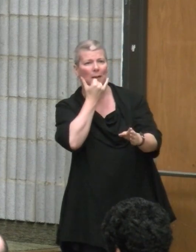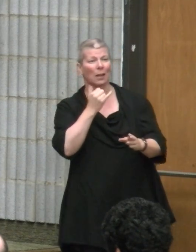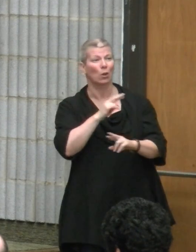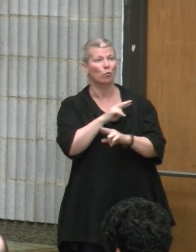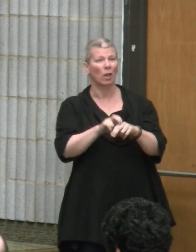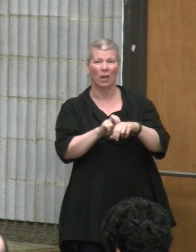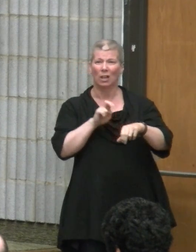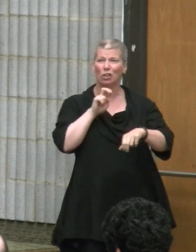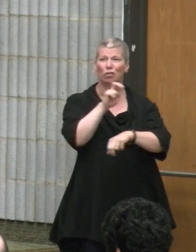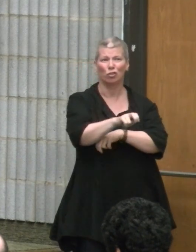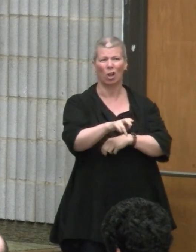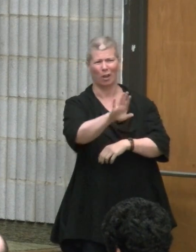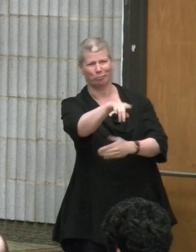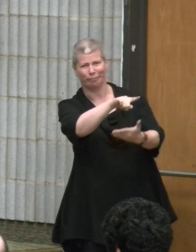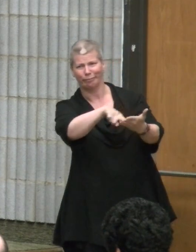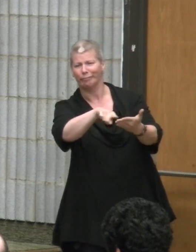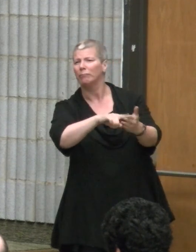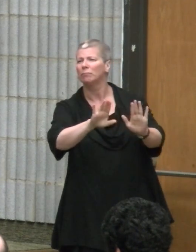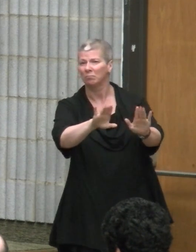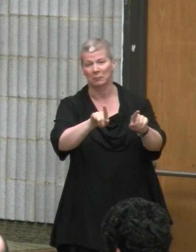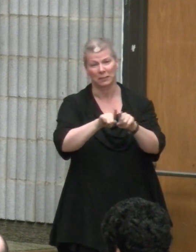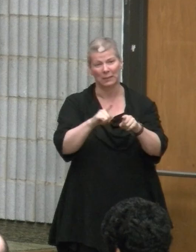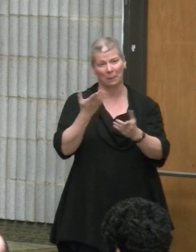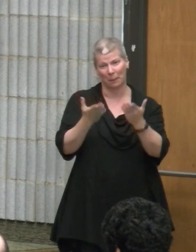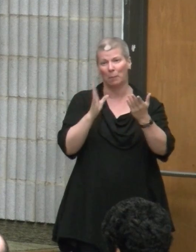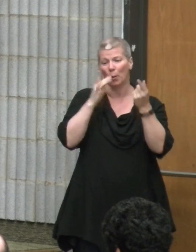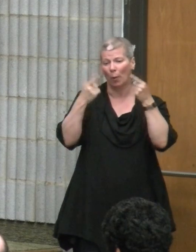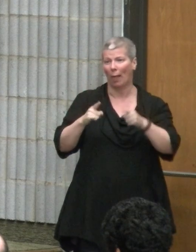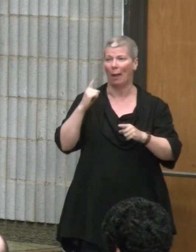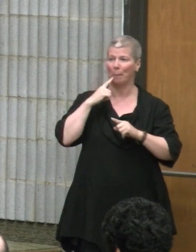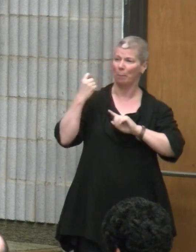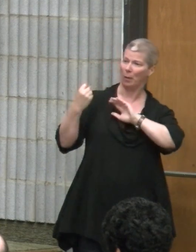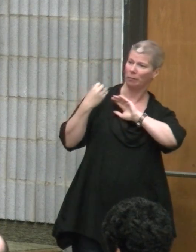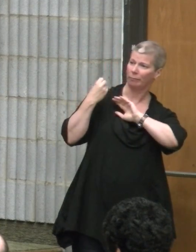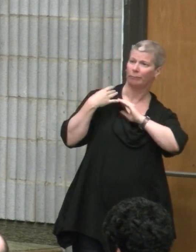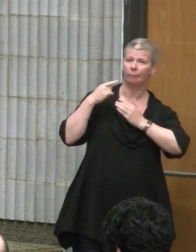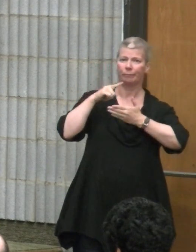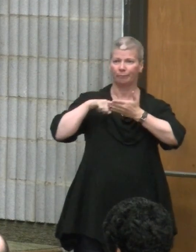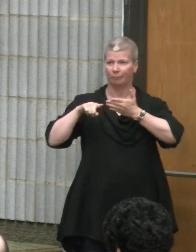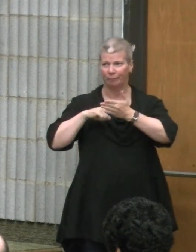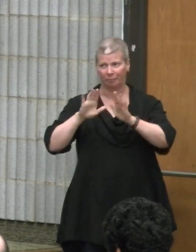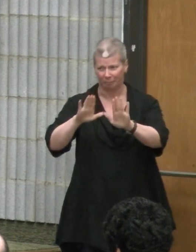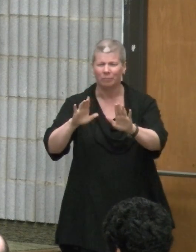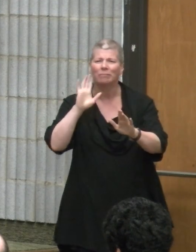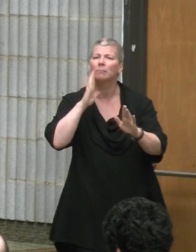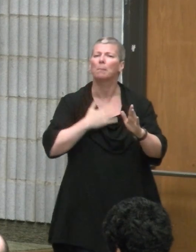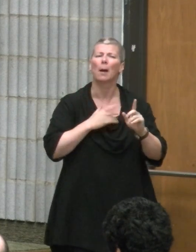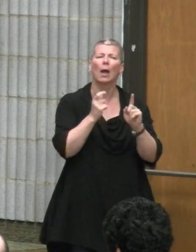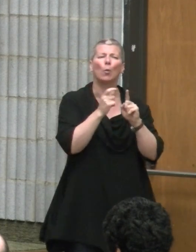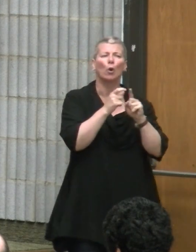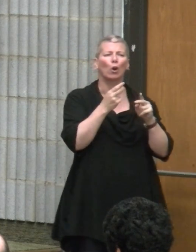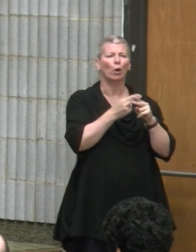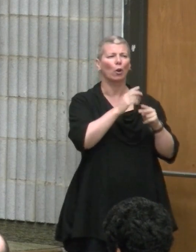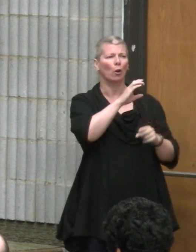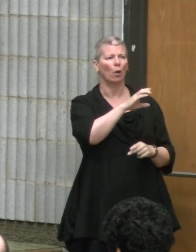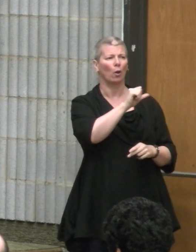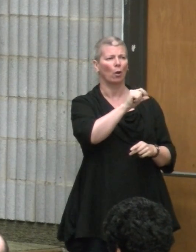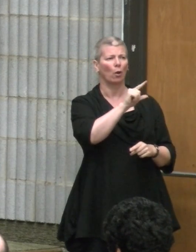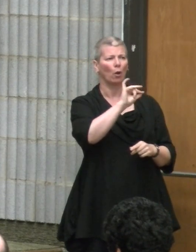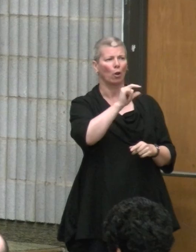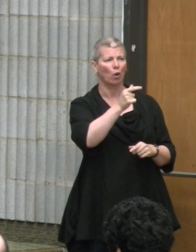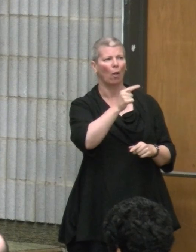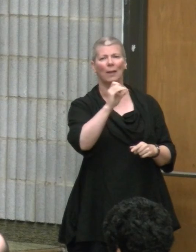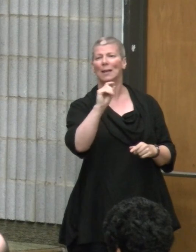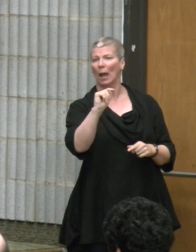ready to accept when someone else points out something to you. And I guess I should clarify in calling in versus calling out. So basically,